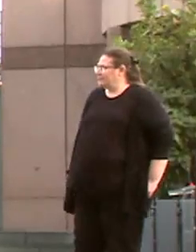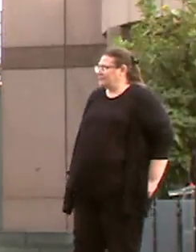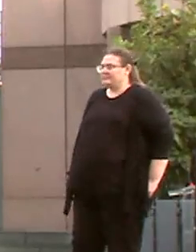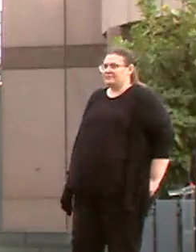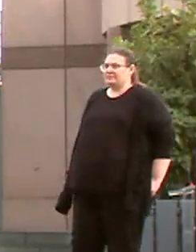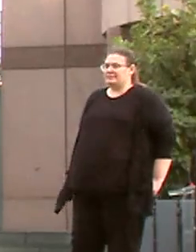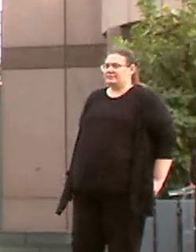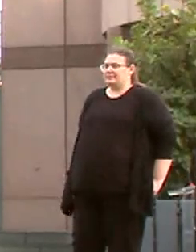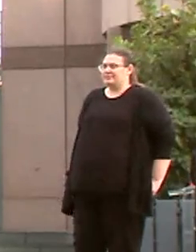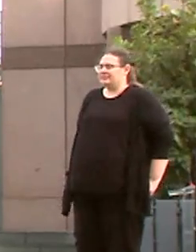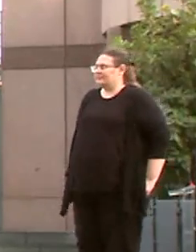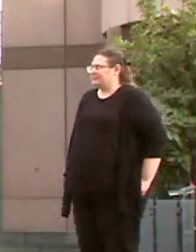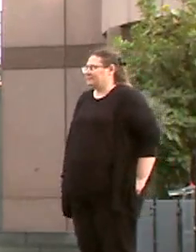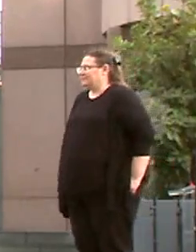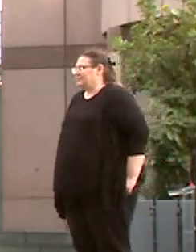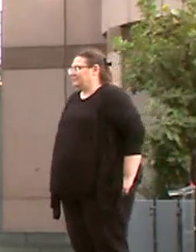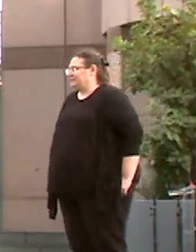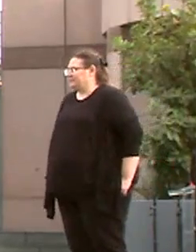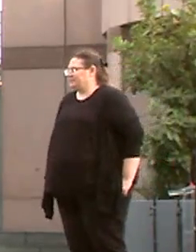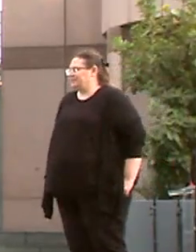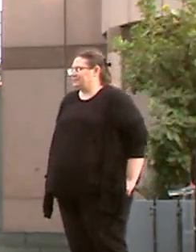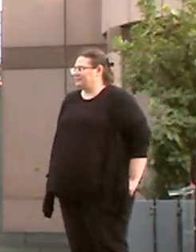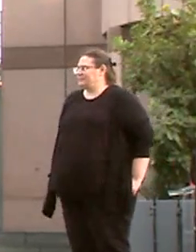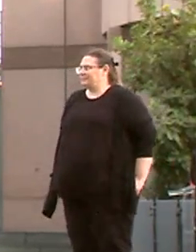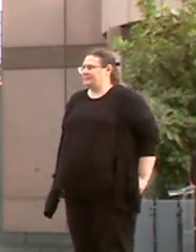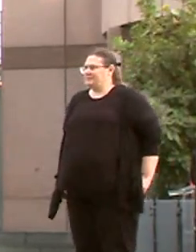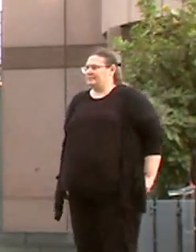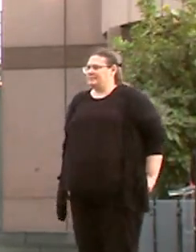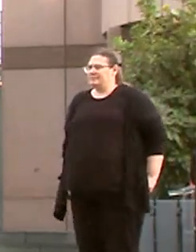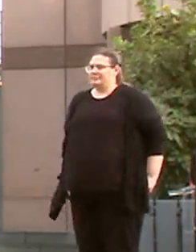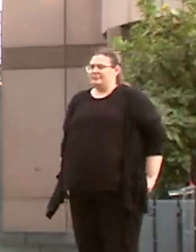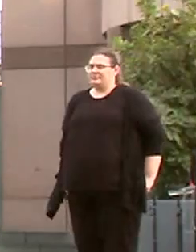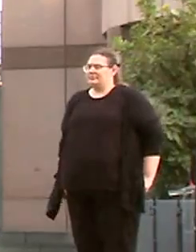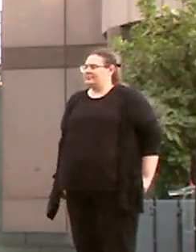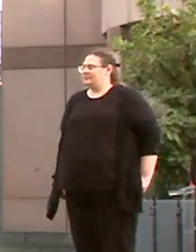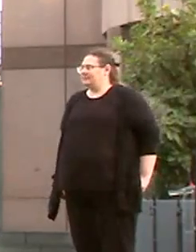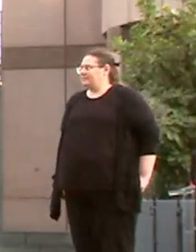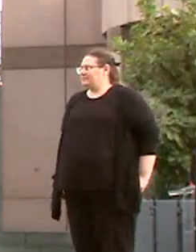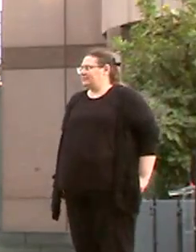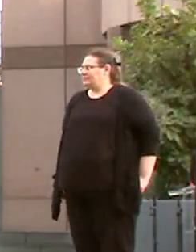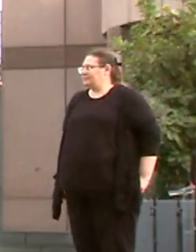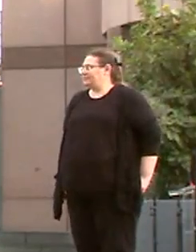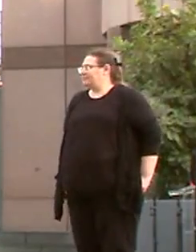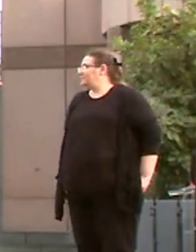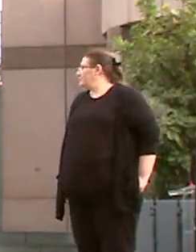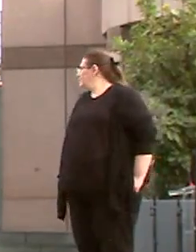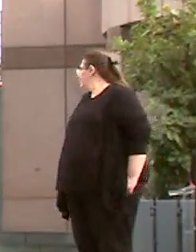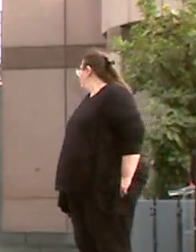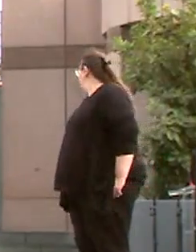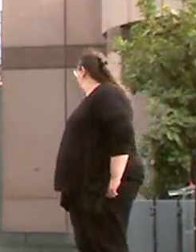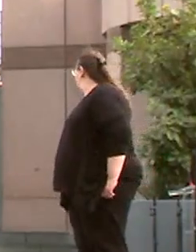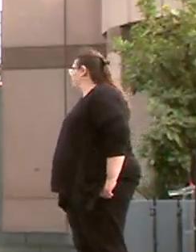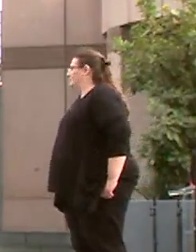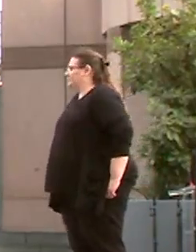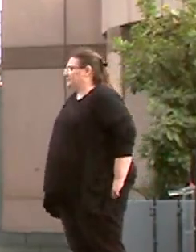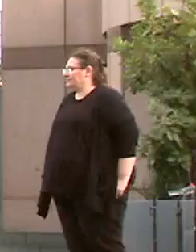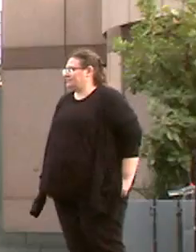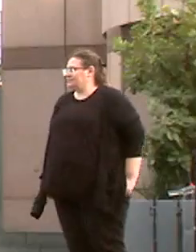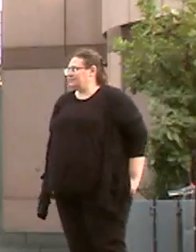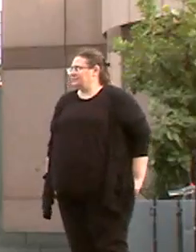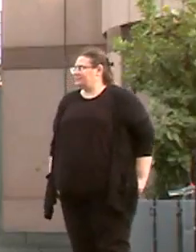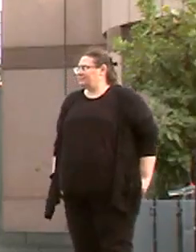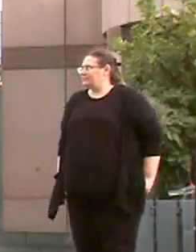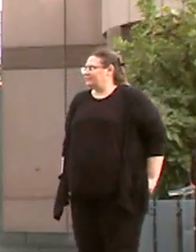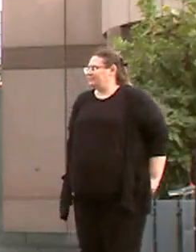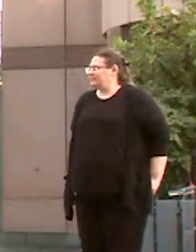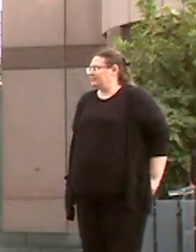people who are in control of that room to help create that environment where people feel like they can ask for what they need, or you are asking folks what they do need